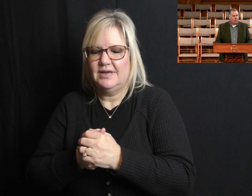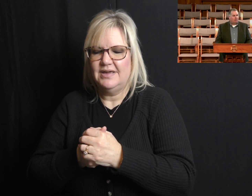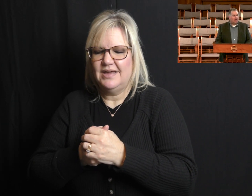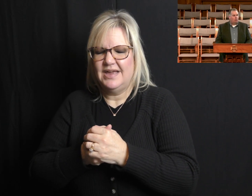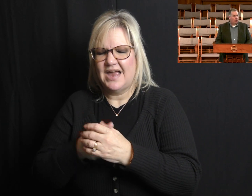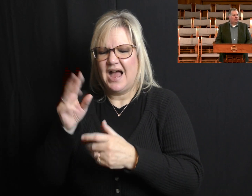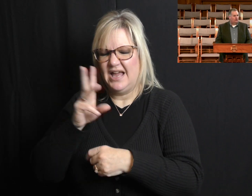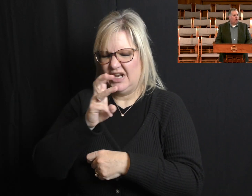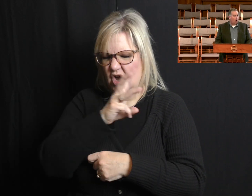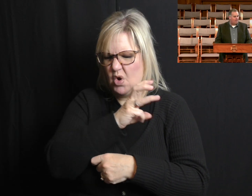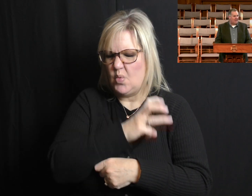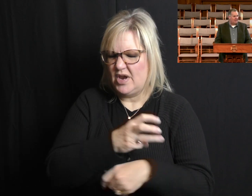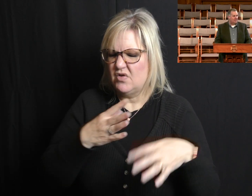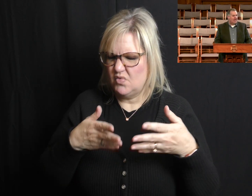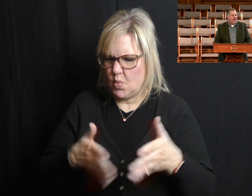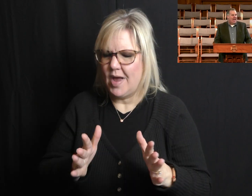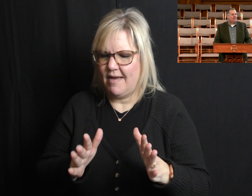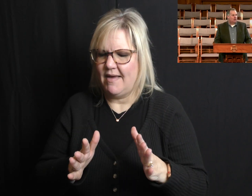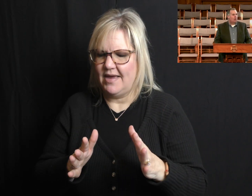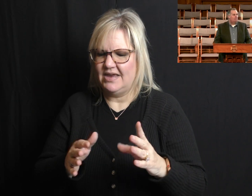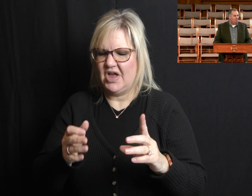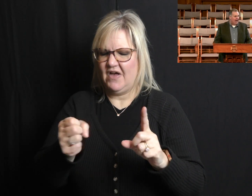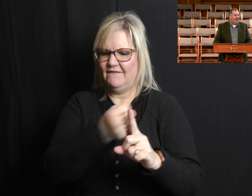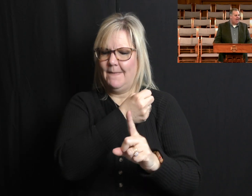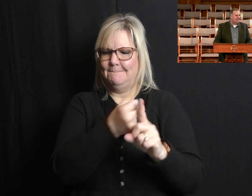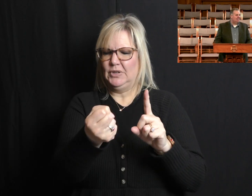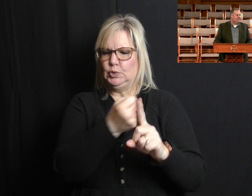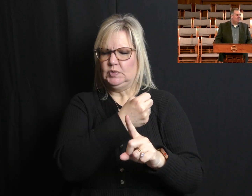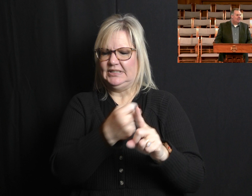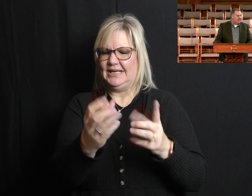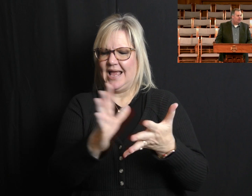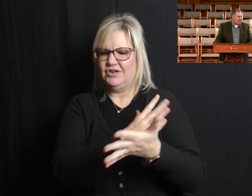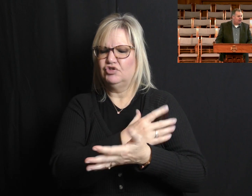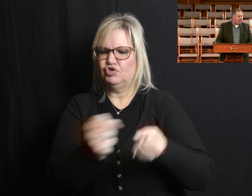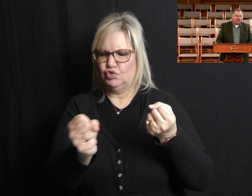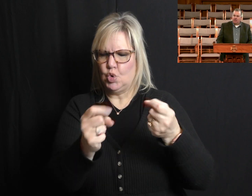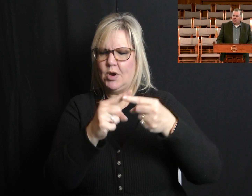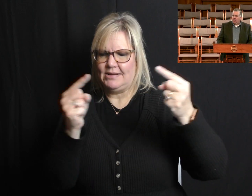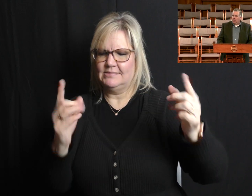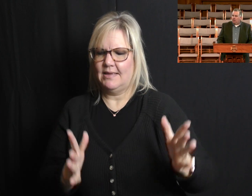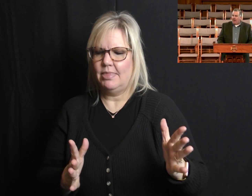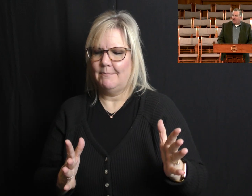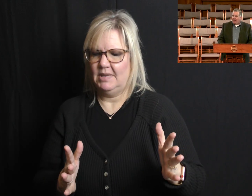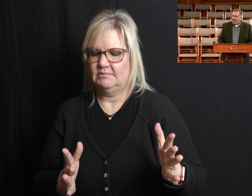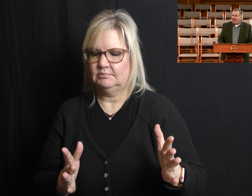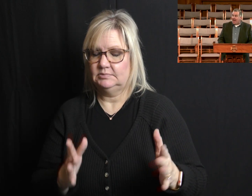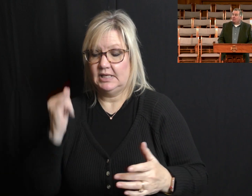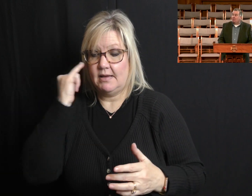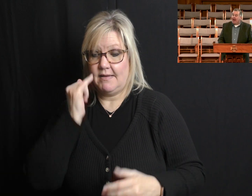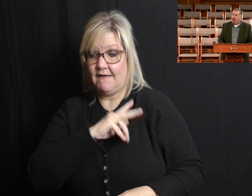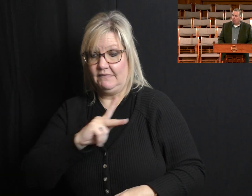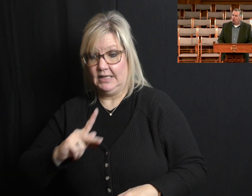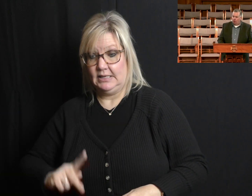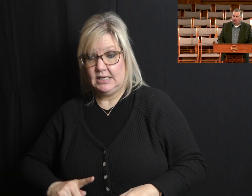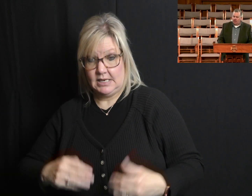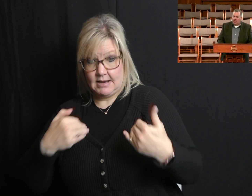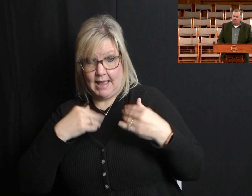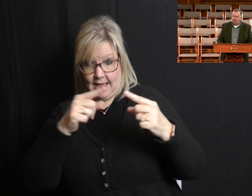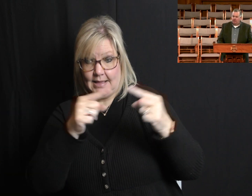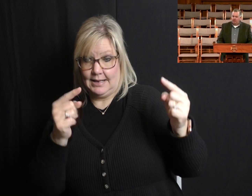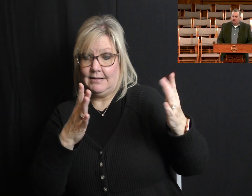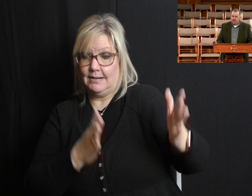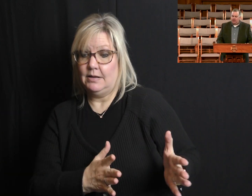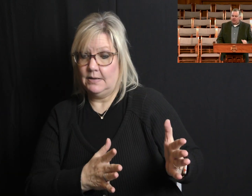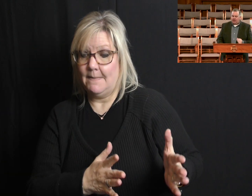he simply wanted to torment and to remind his enemy that he had power over